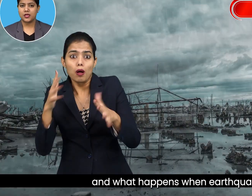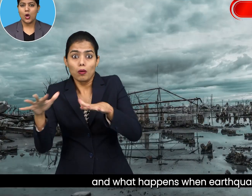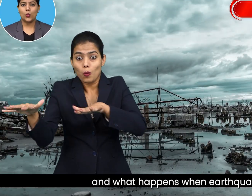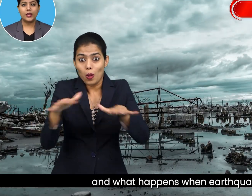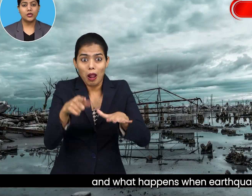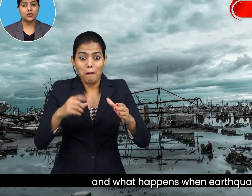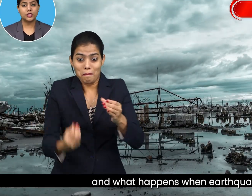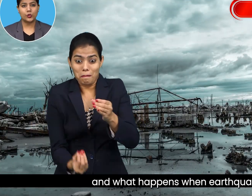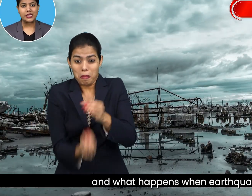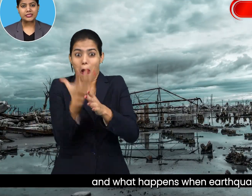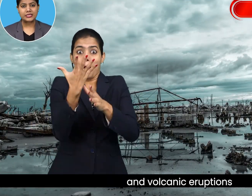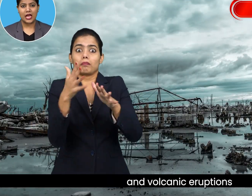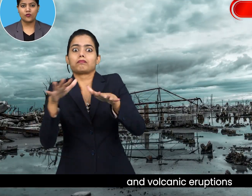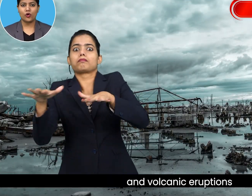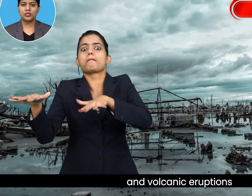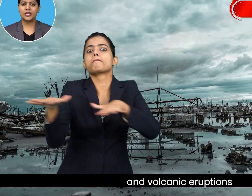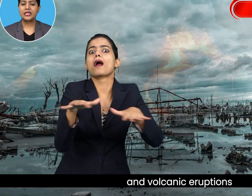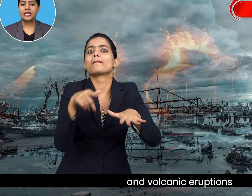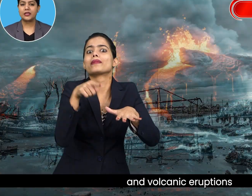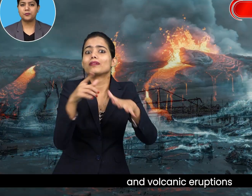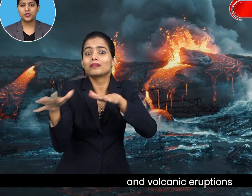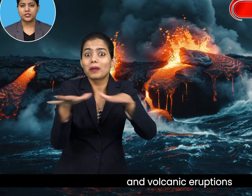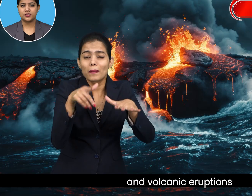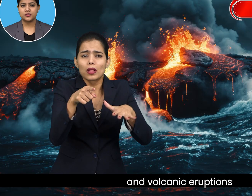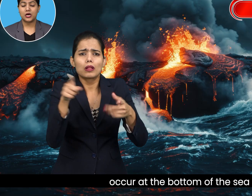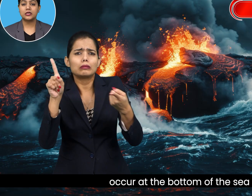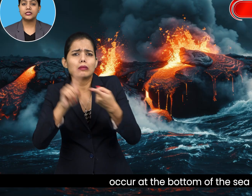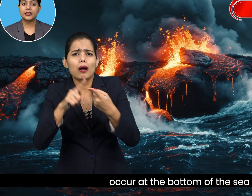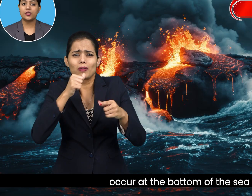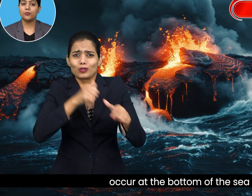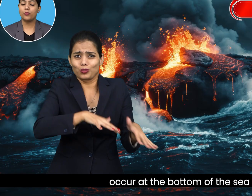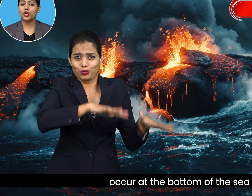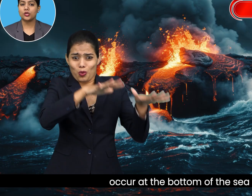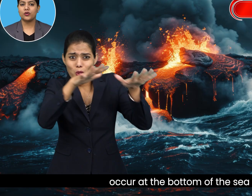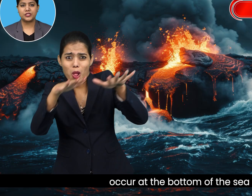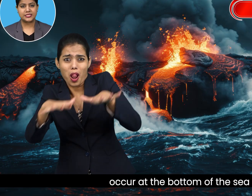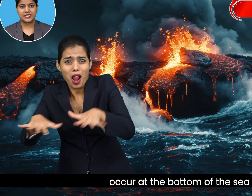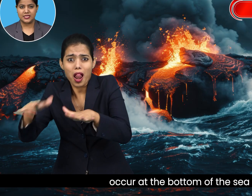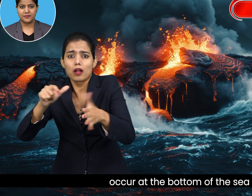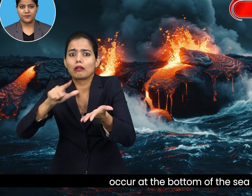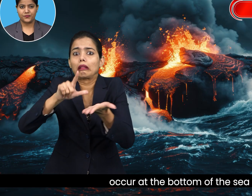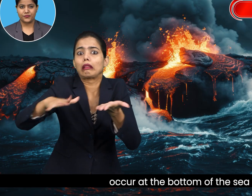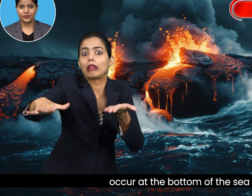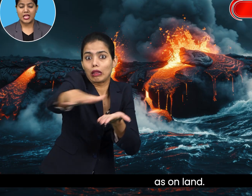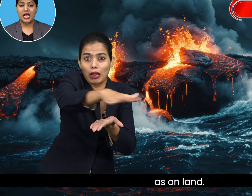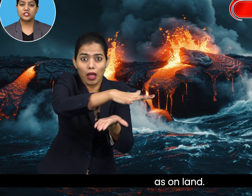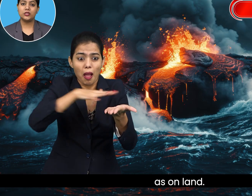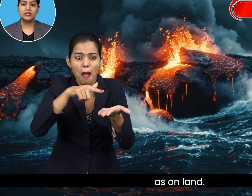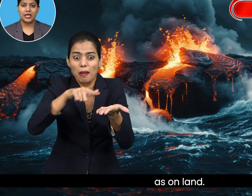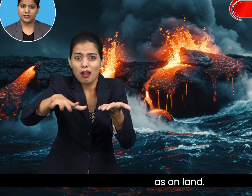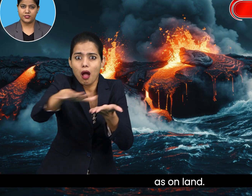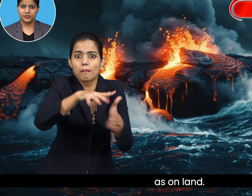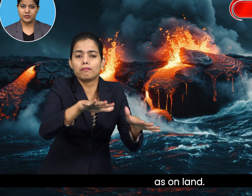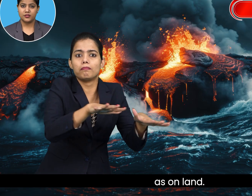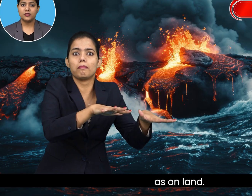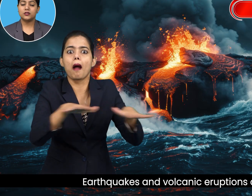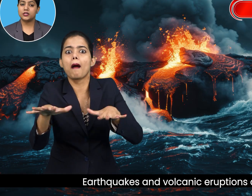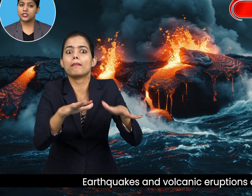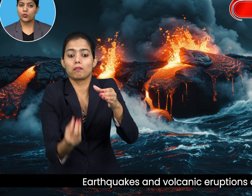happens when earthquakes and volcanic eruptions occur at the bottom of the sea as on